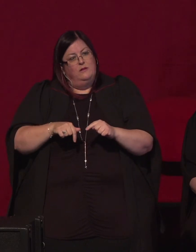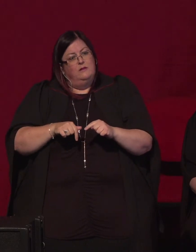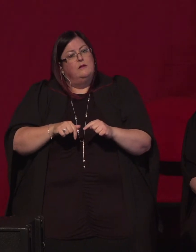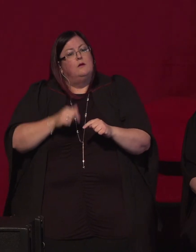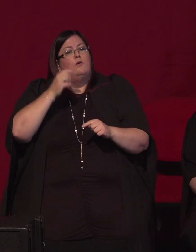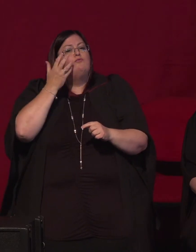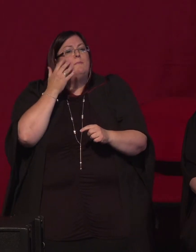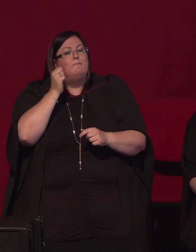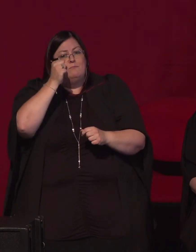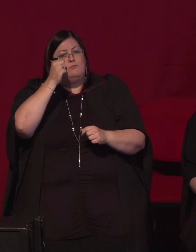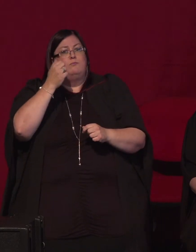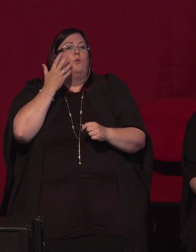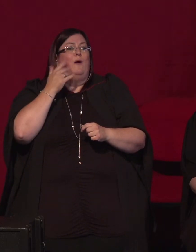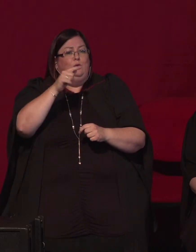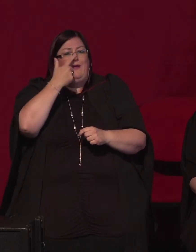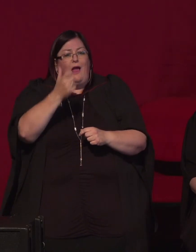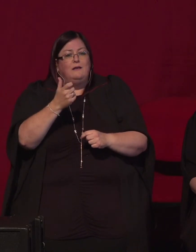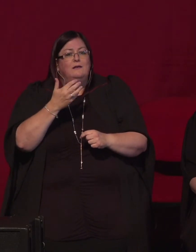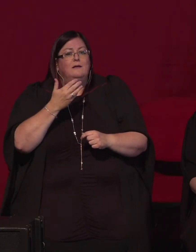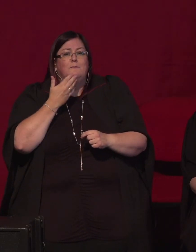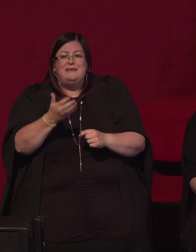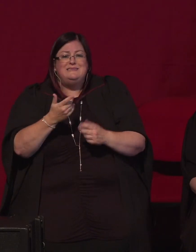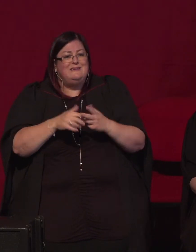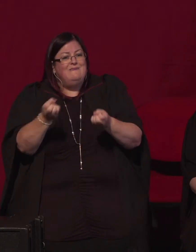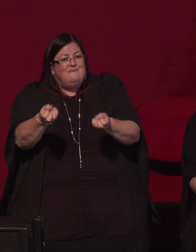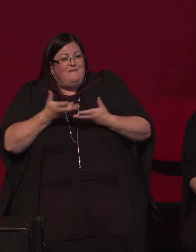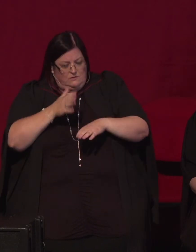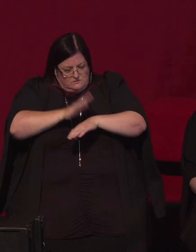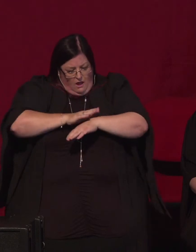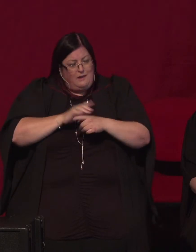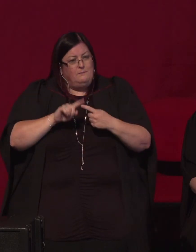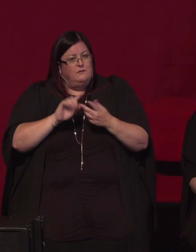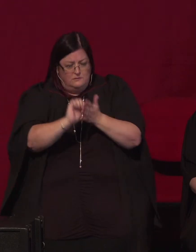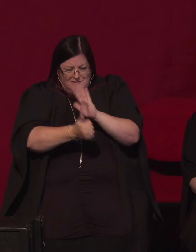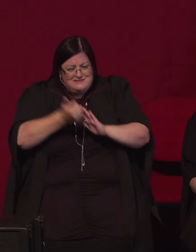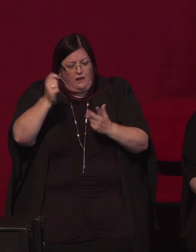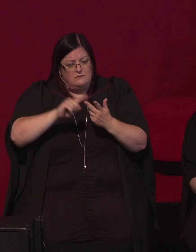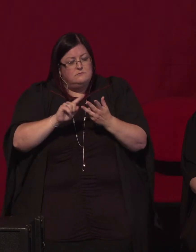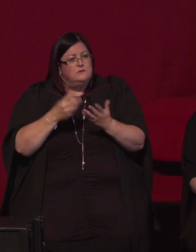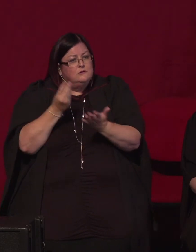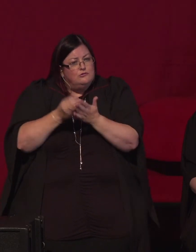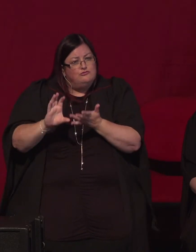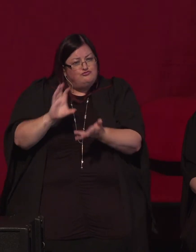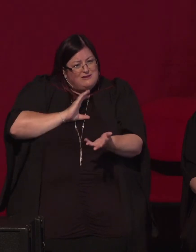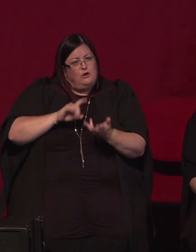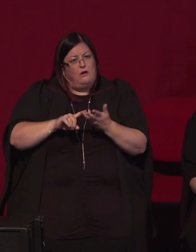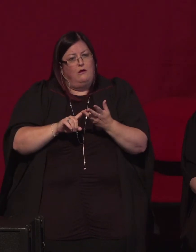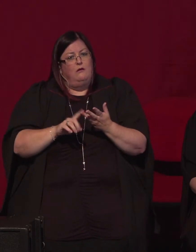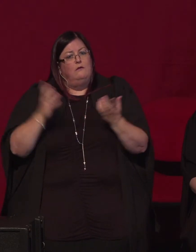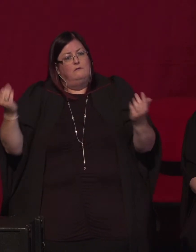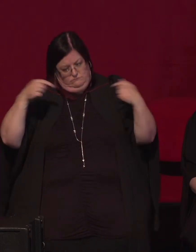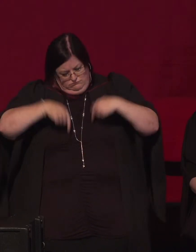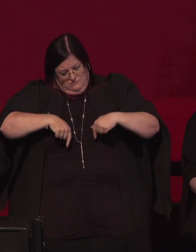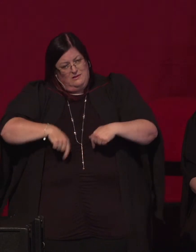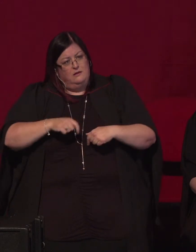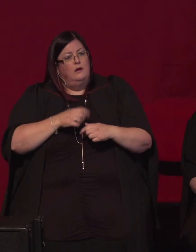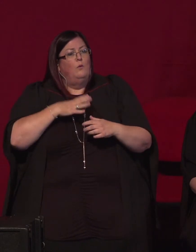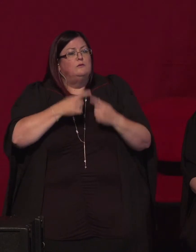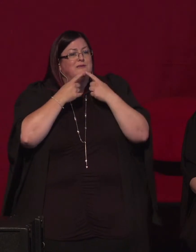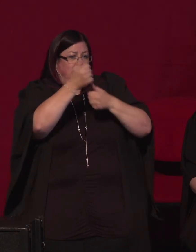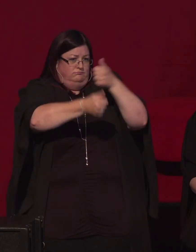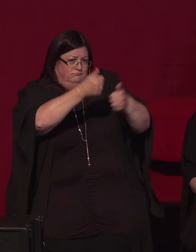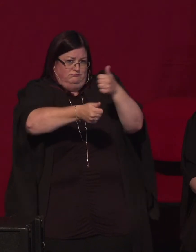back to those places, be it through your time, your talent, or your treasure. So thank you, congratulations to all of you